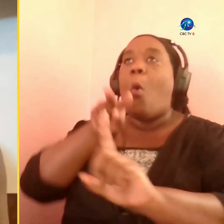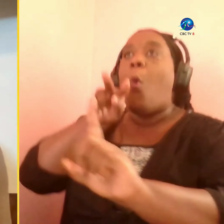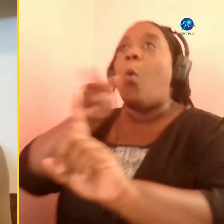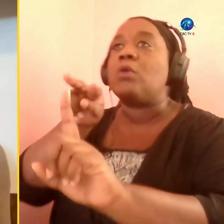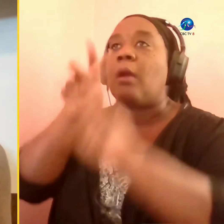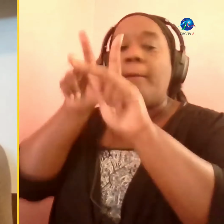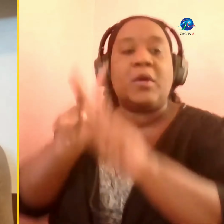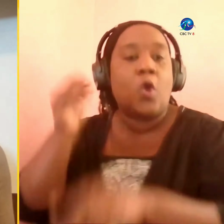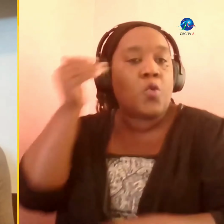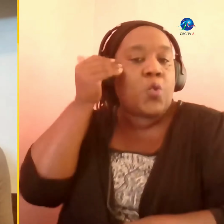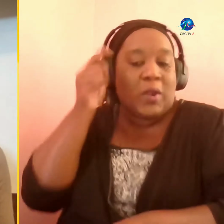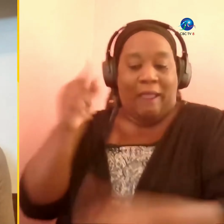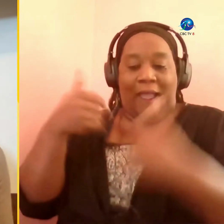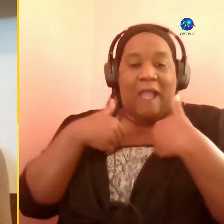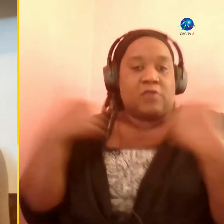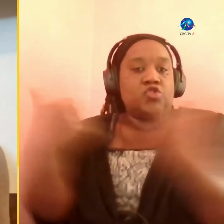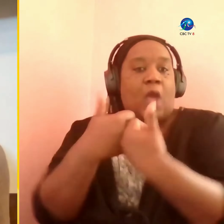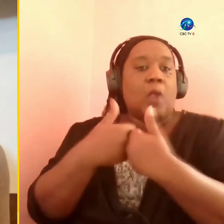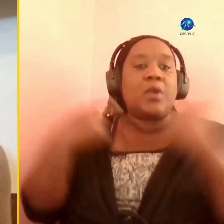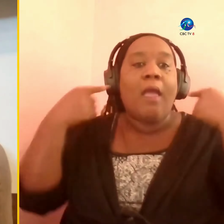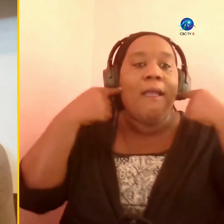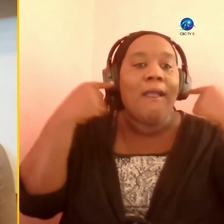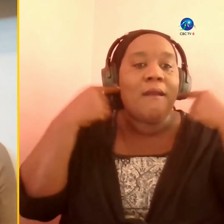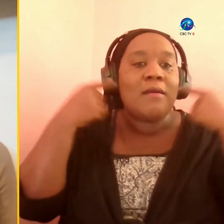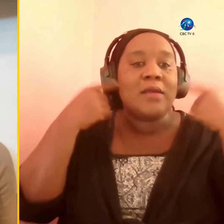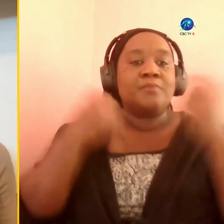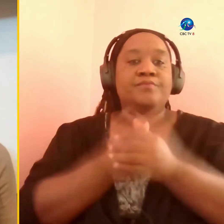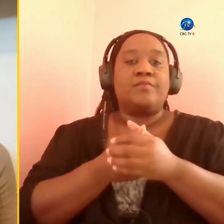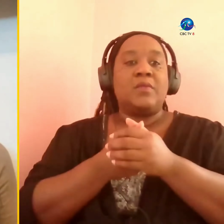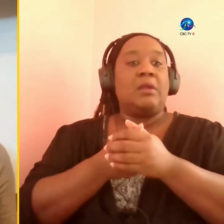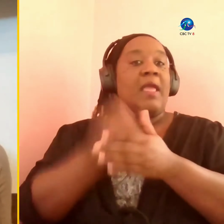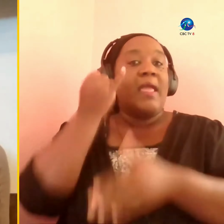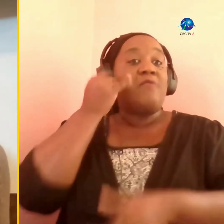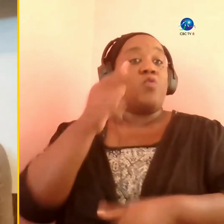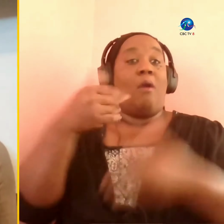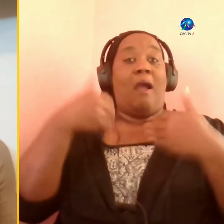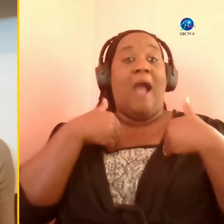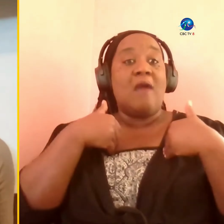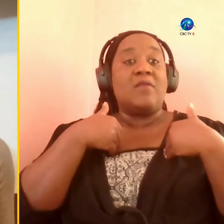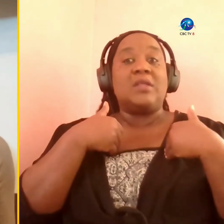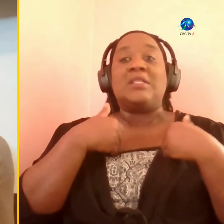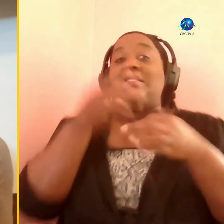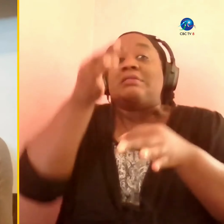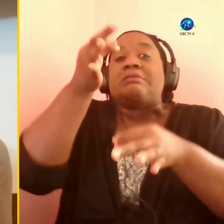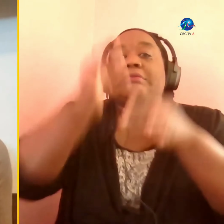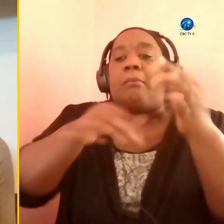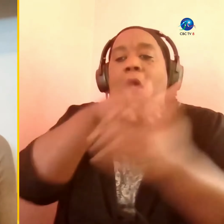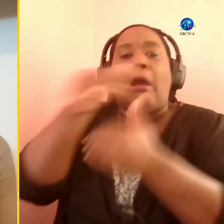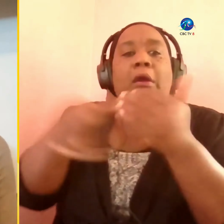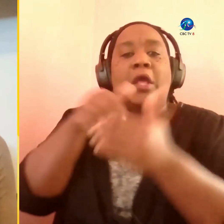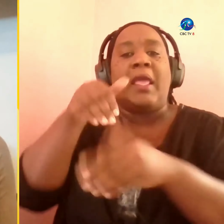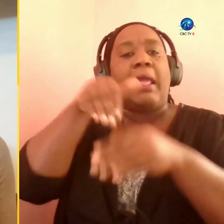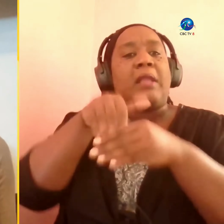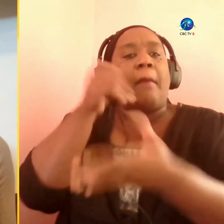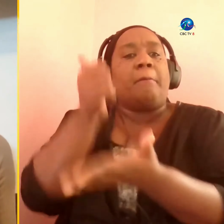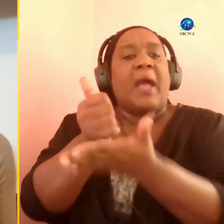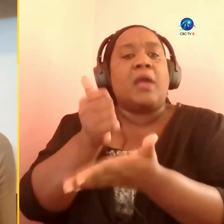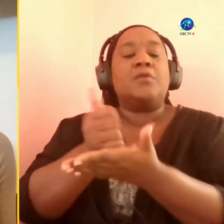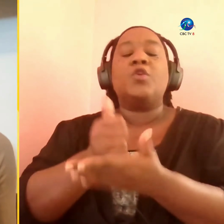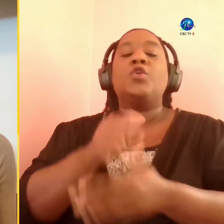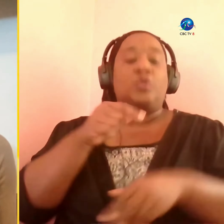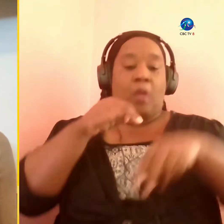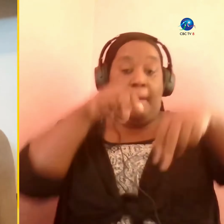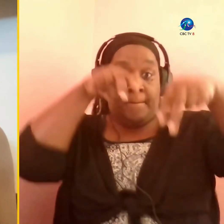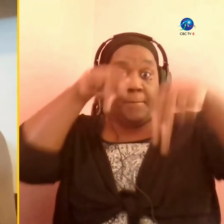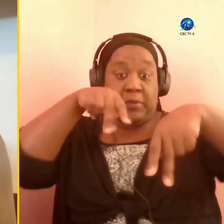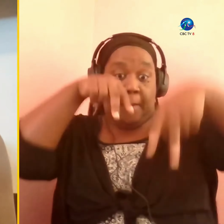challenge. You know, even if we're having a simple interaction, you may be in the bank or something, and the person ahead of you, you may say something to them